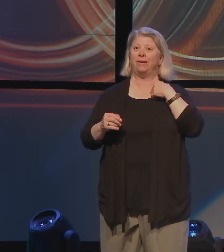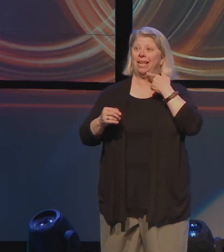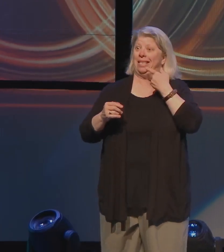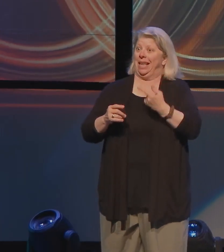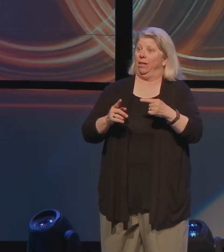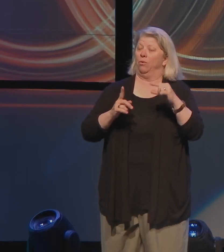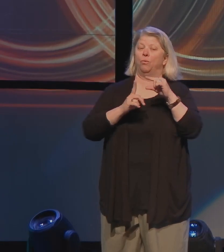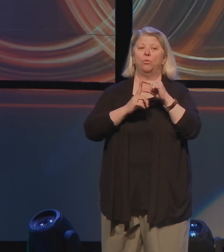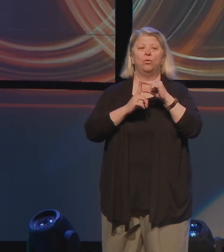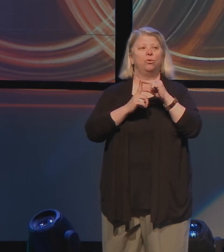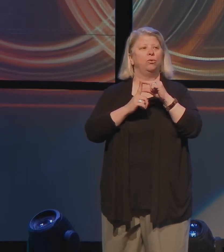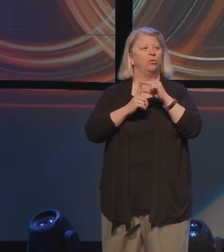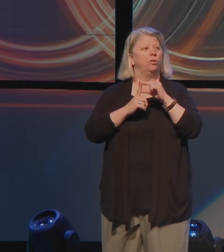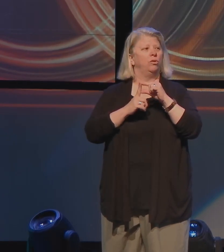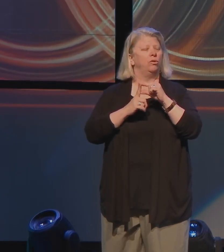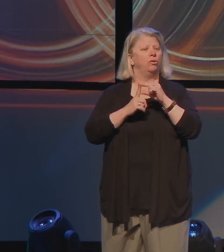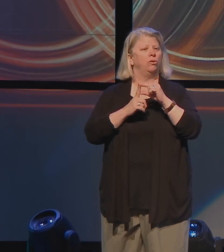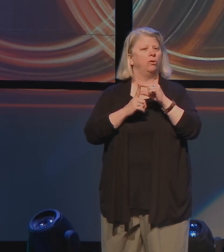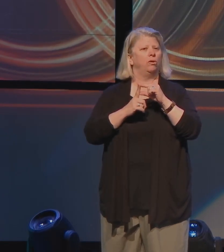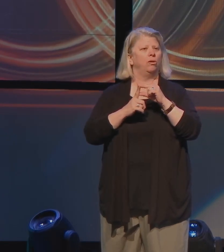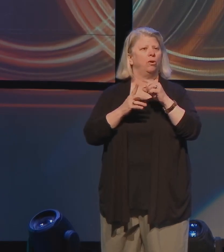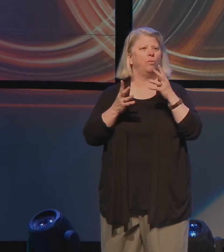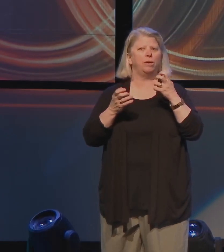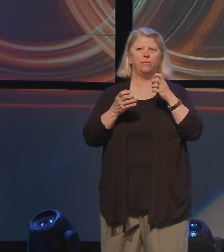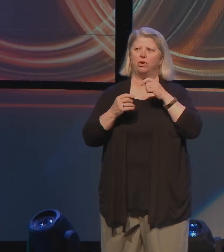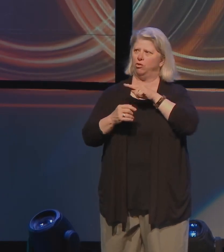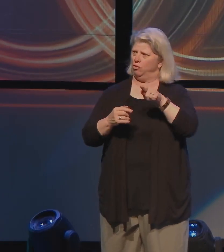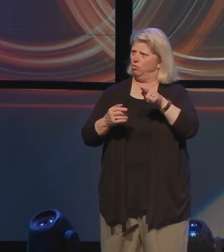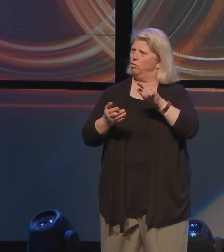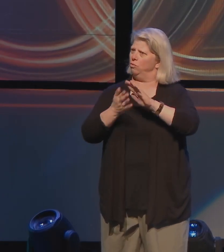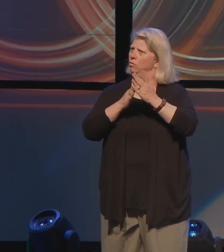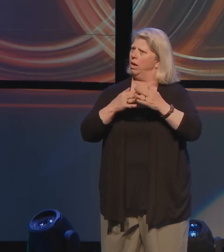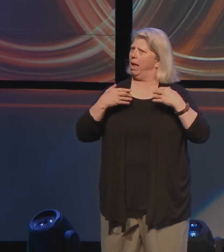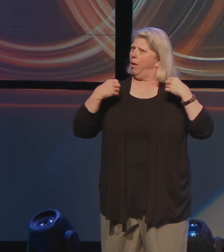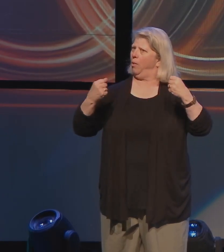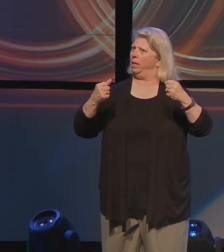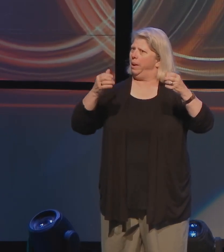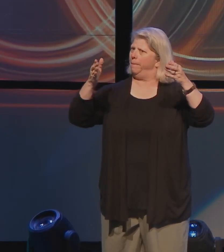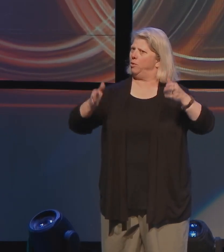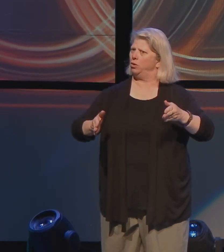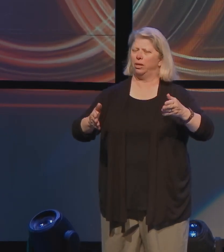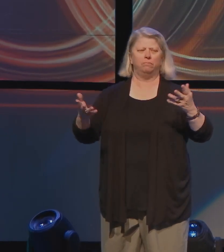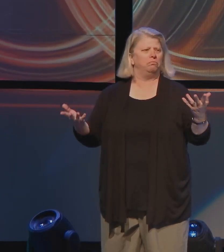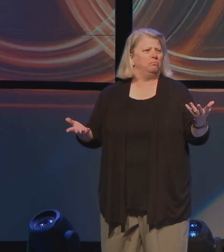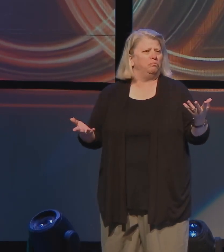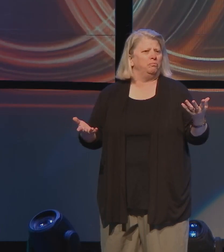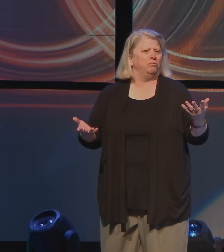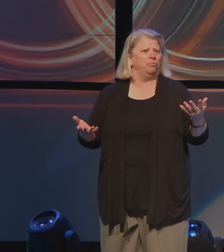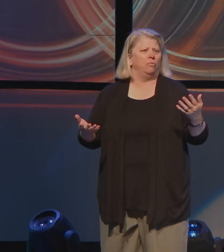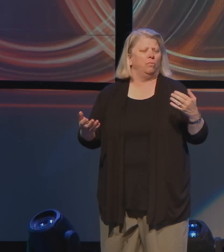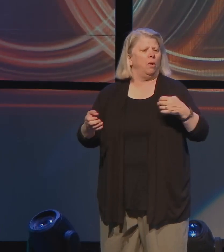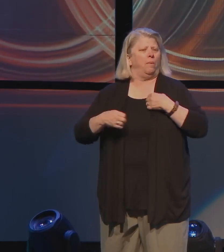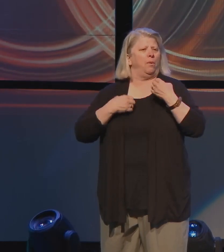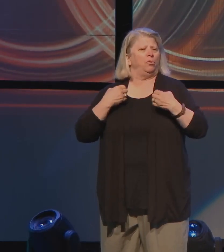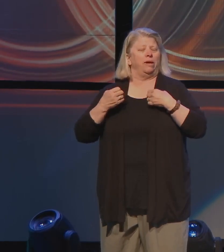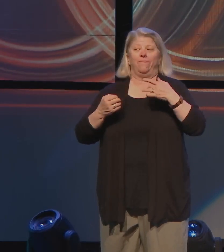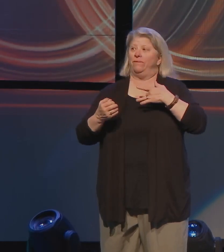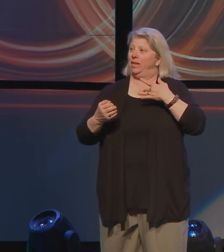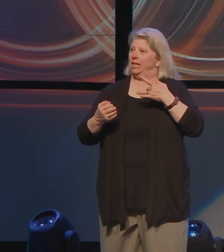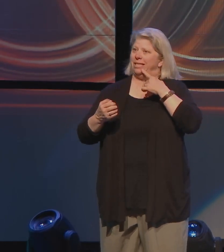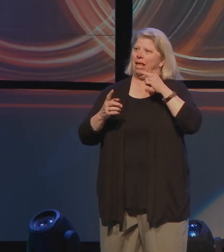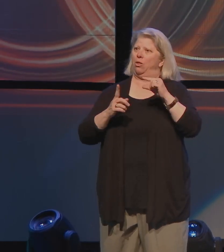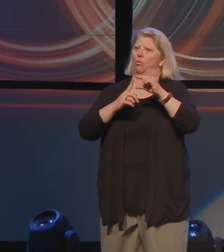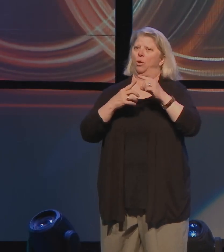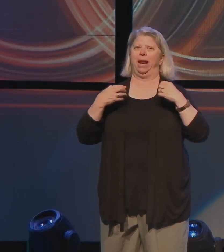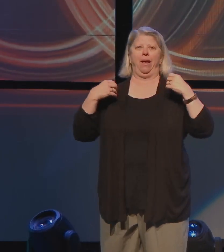the word, I want you to be a healthy person. Like, what emotion do you feel when I say the